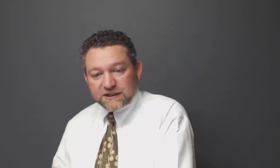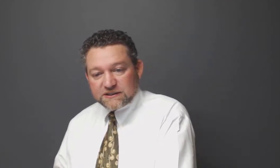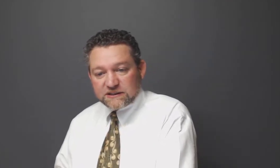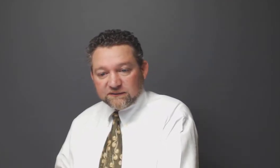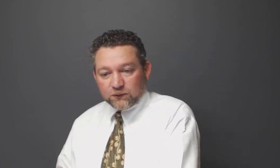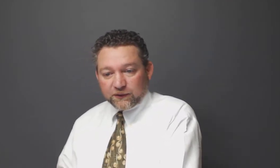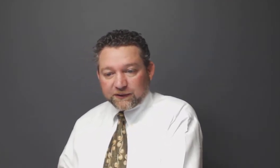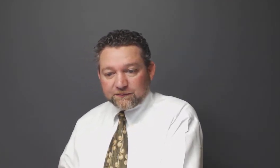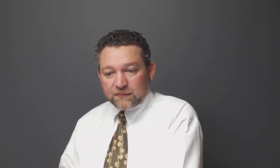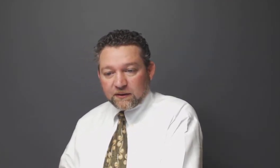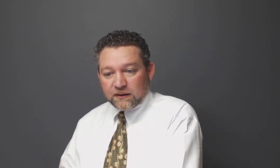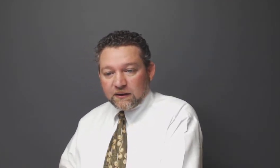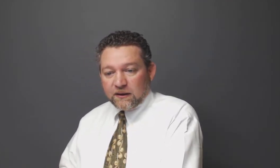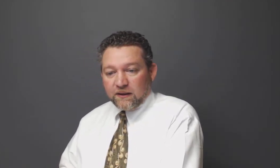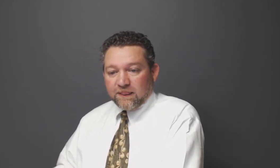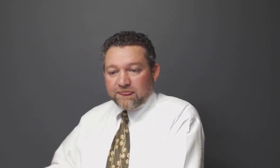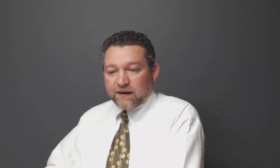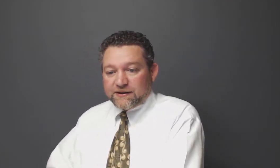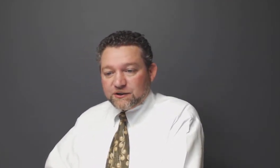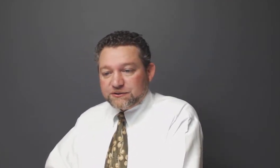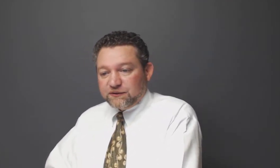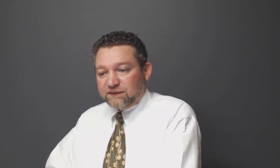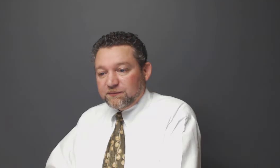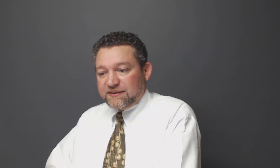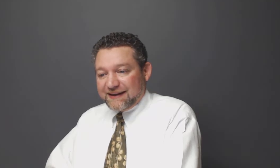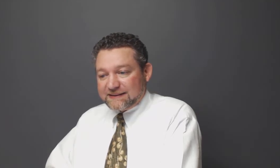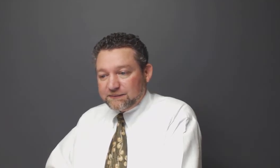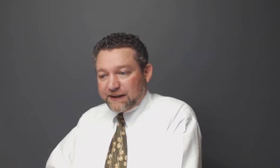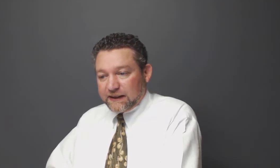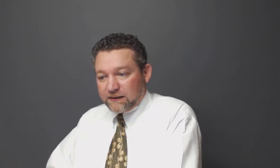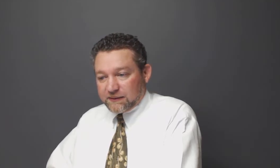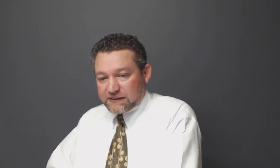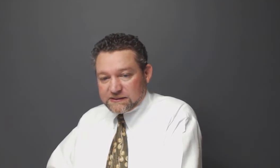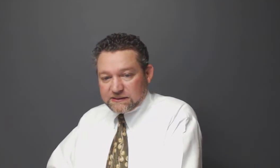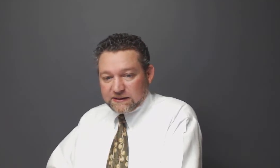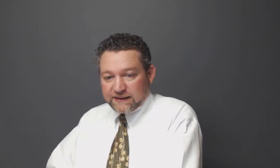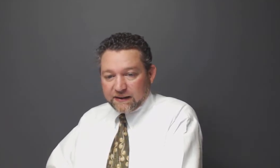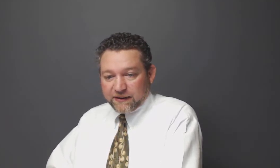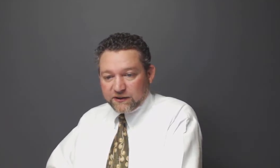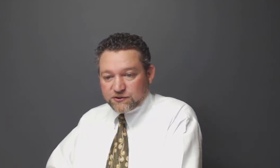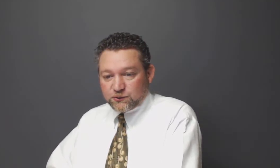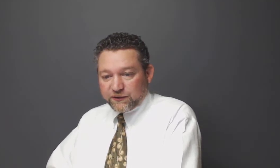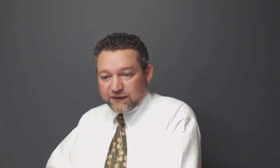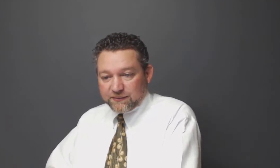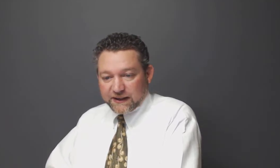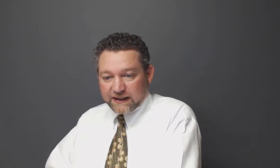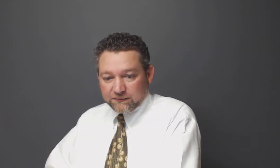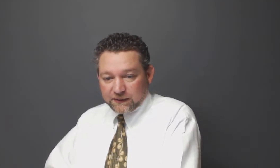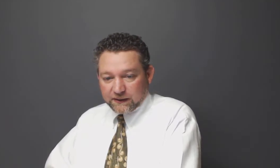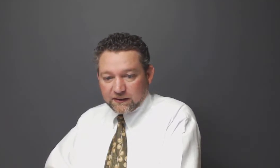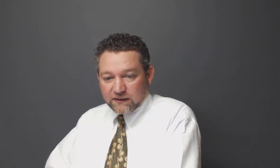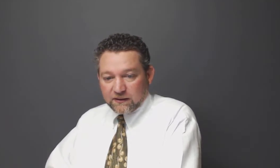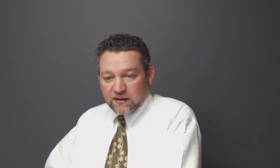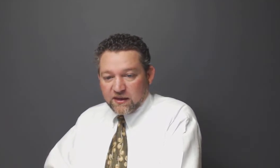Psalms 18:40. Thou hast also given me the necks of mine enemies, that I might destroy them that hate me.